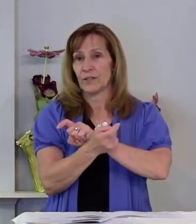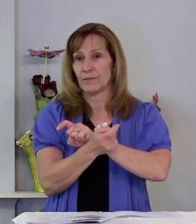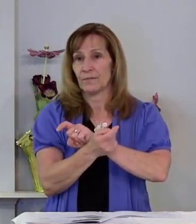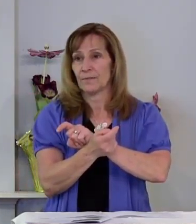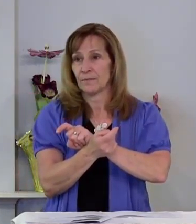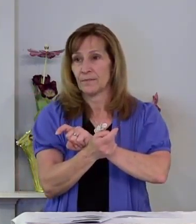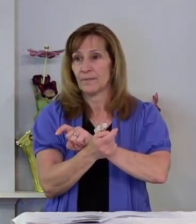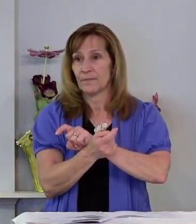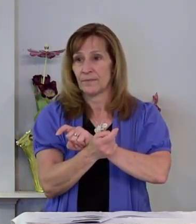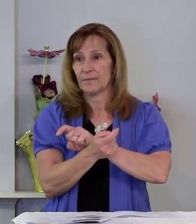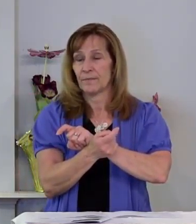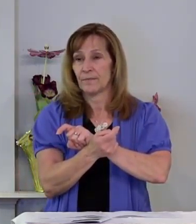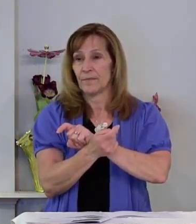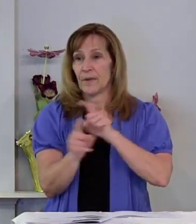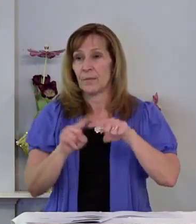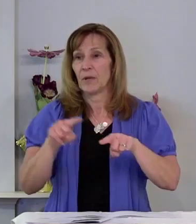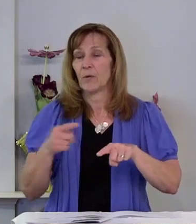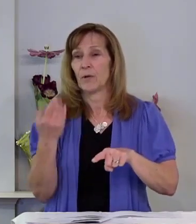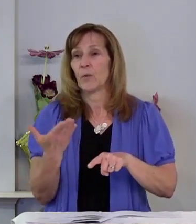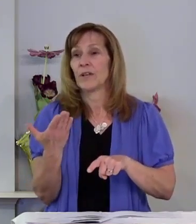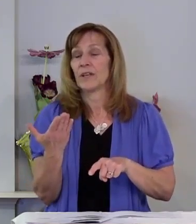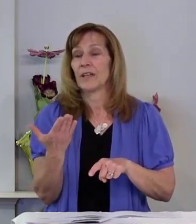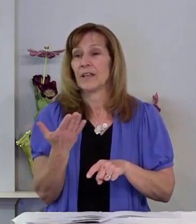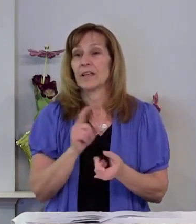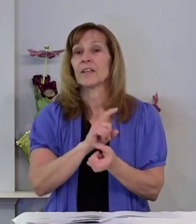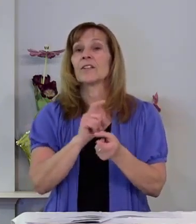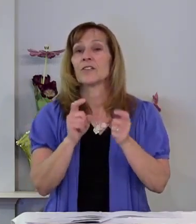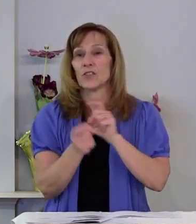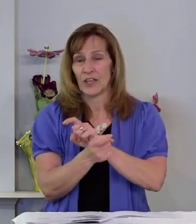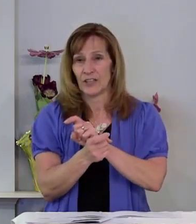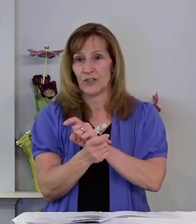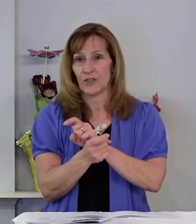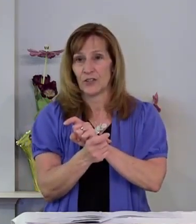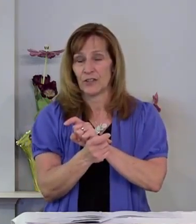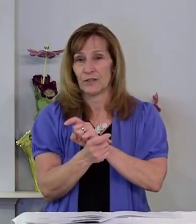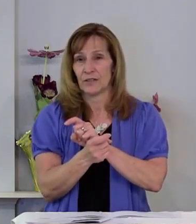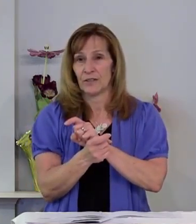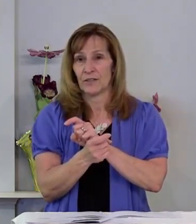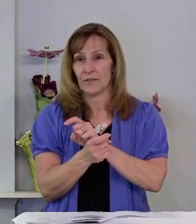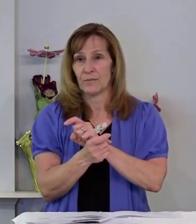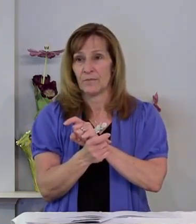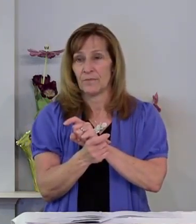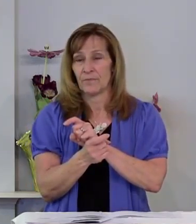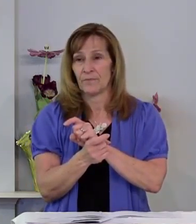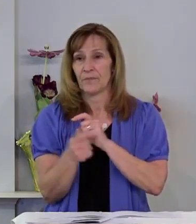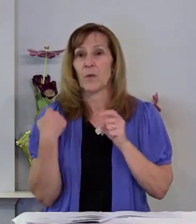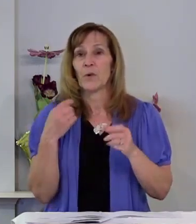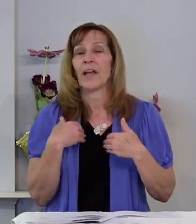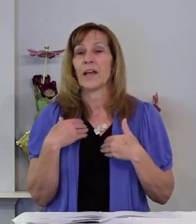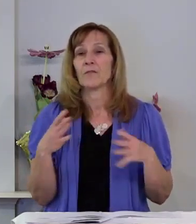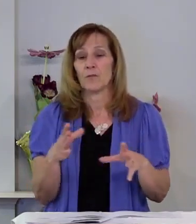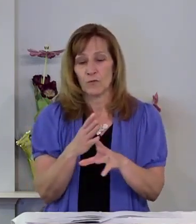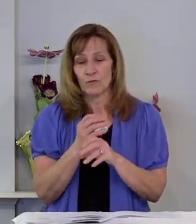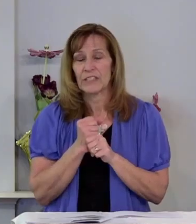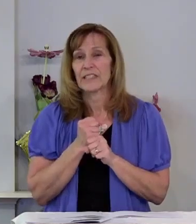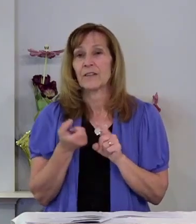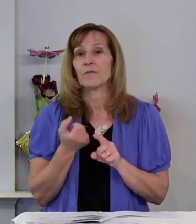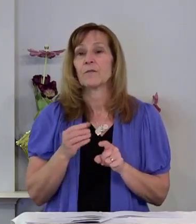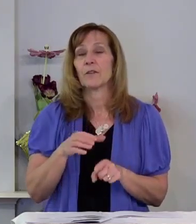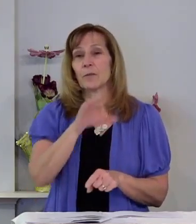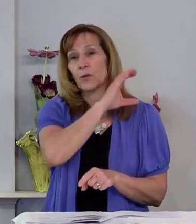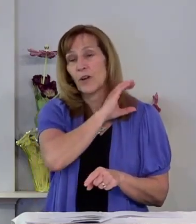Regardless of all that you see on TV or read in the papers, whatever is there to frighten you, God